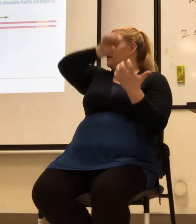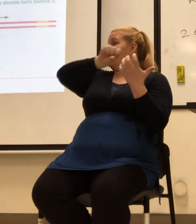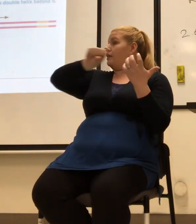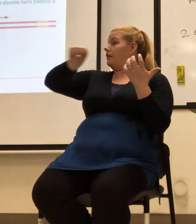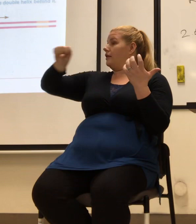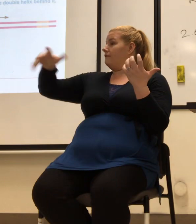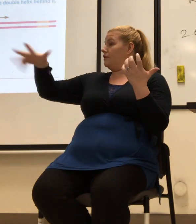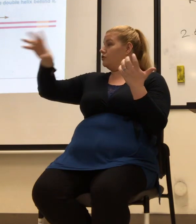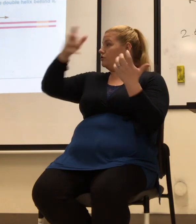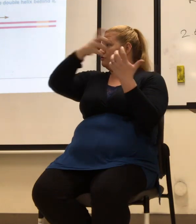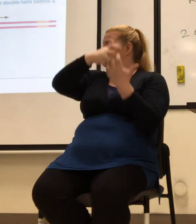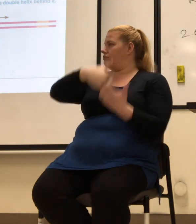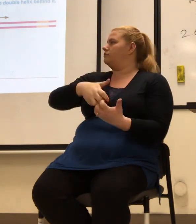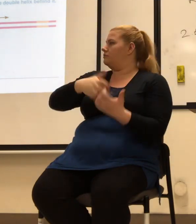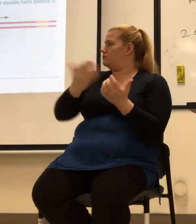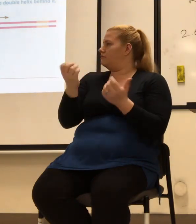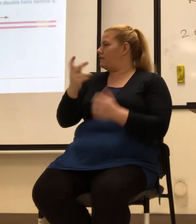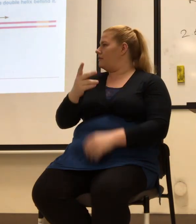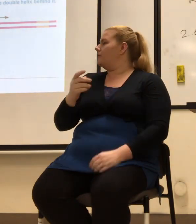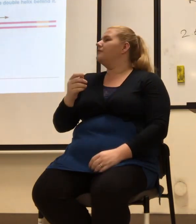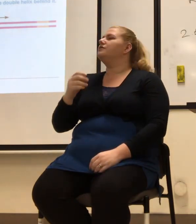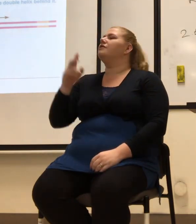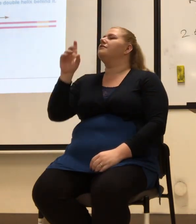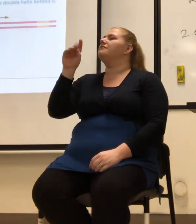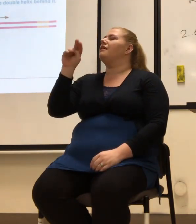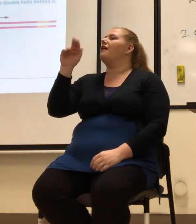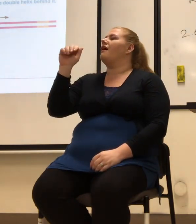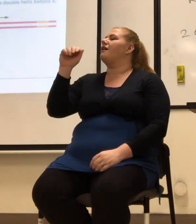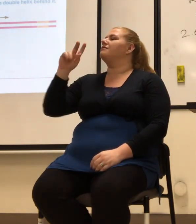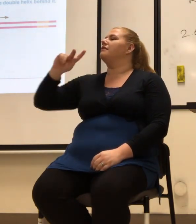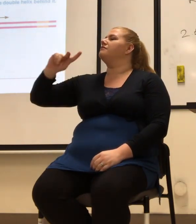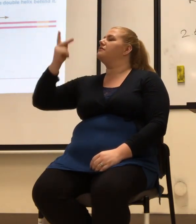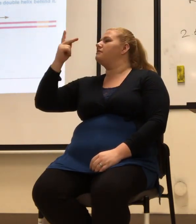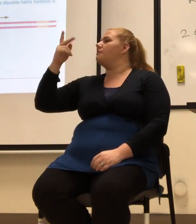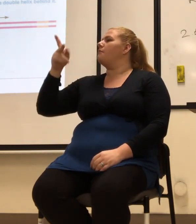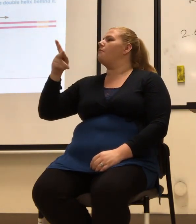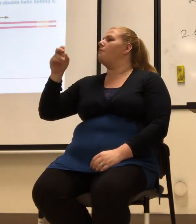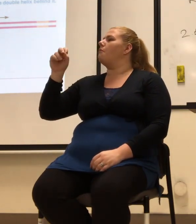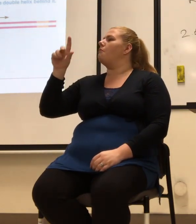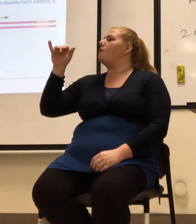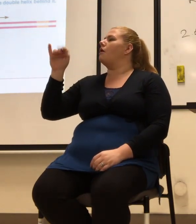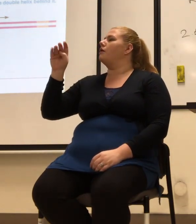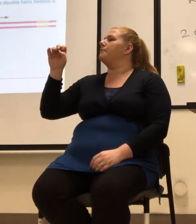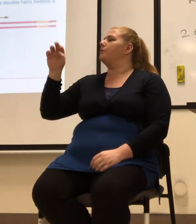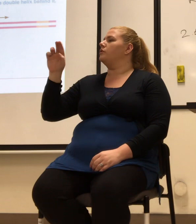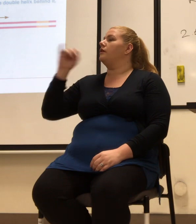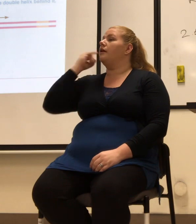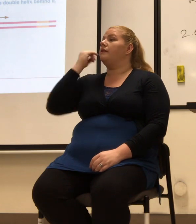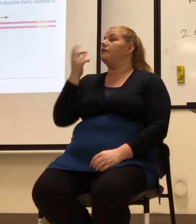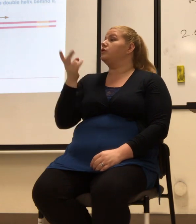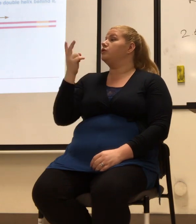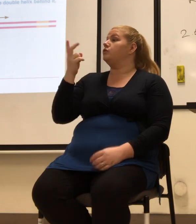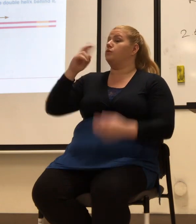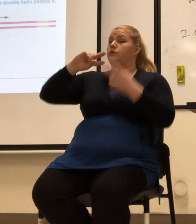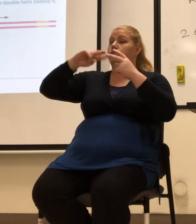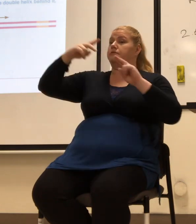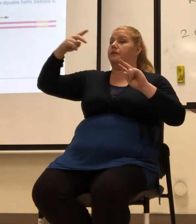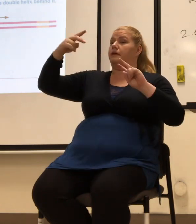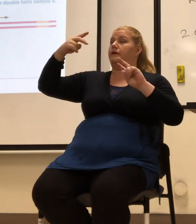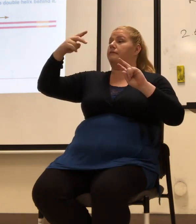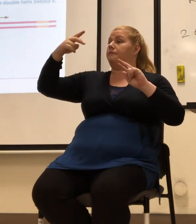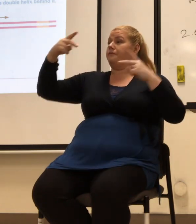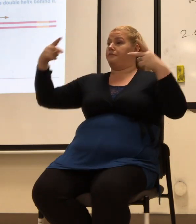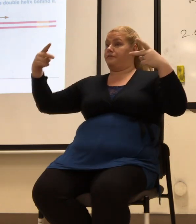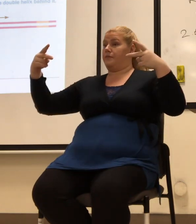So DNA is a double polymer, right? So if you have two strands of DNA, you base pair